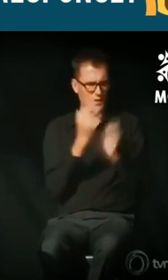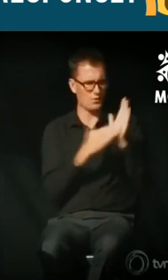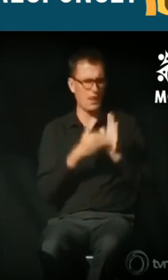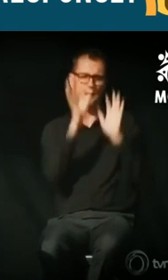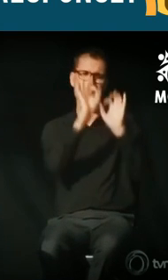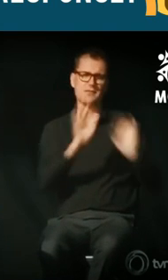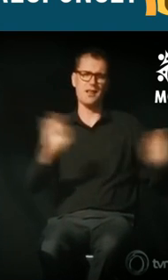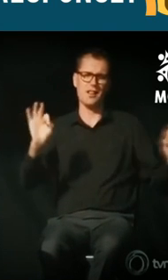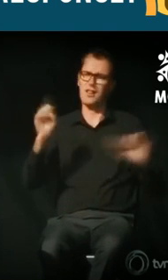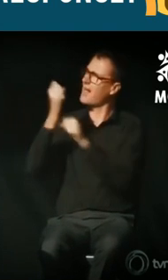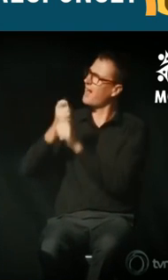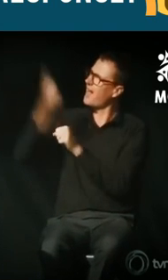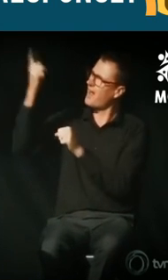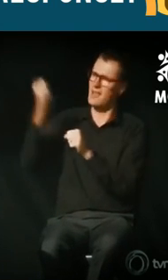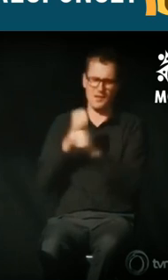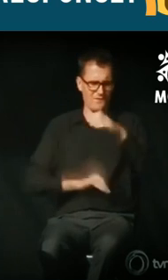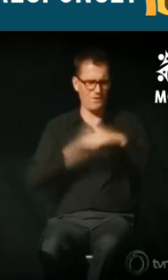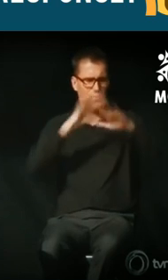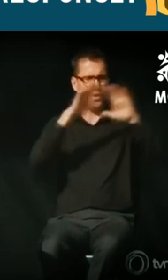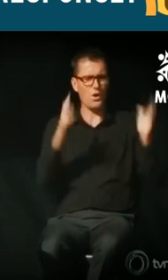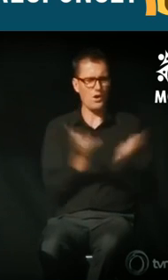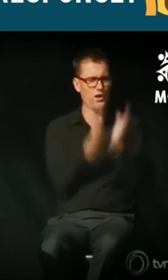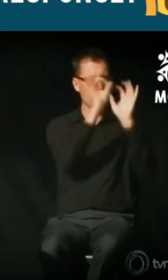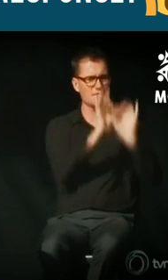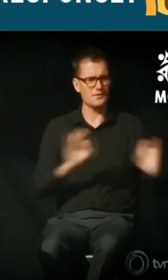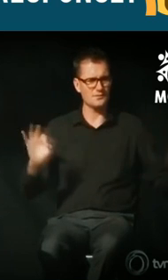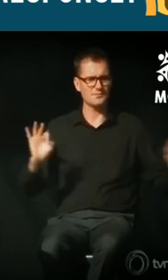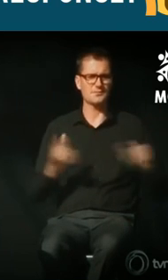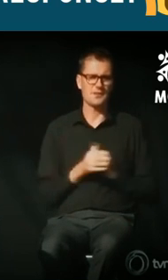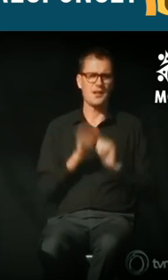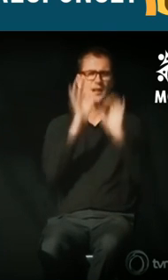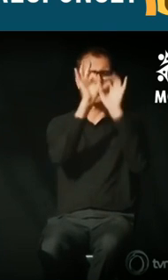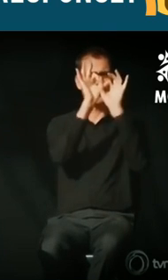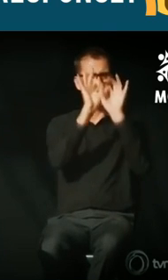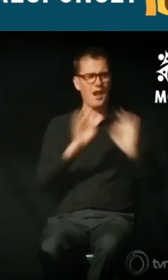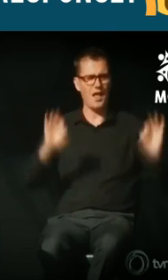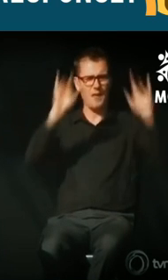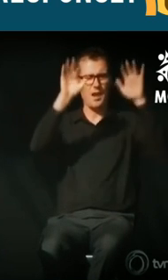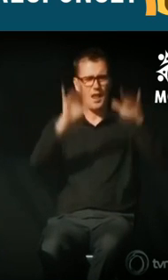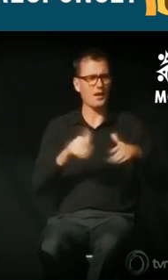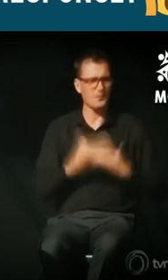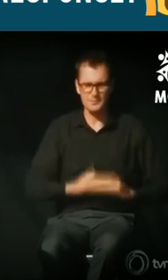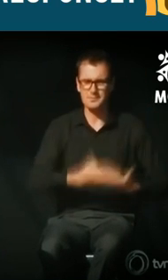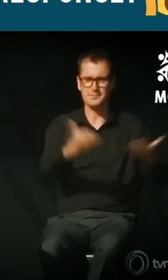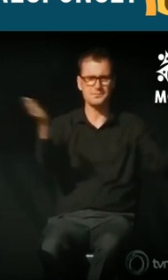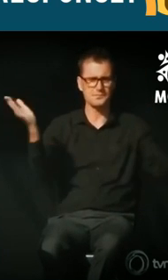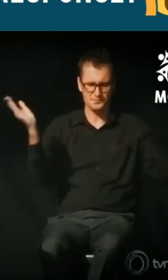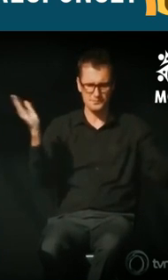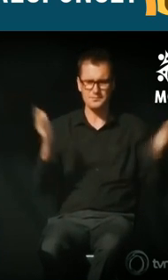Allah make the whole world peaceful. Ameen. Assalamu alaikum wa rahmatullahi wa barakatuh.